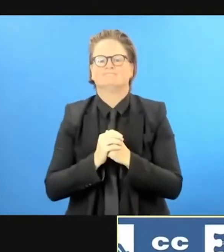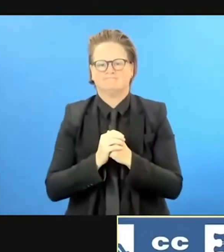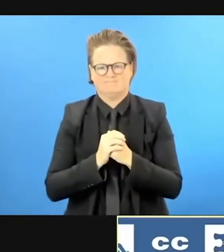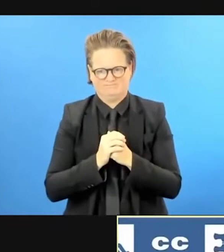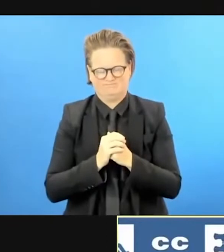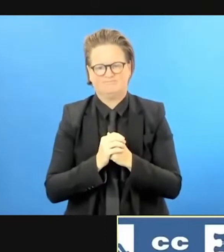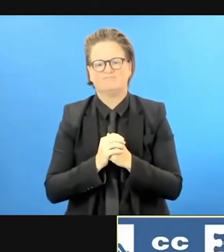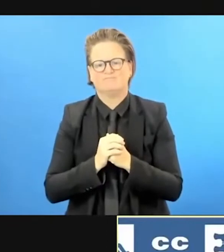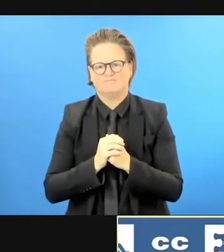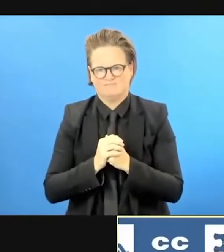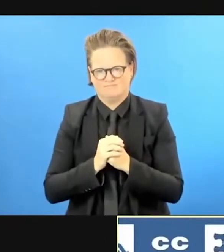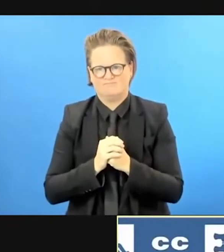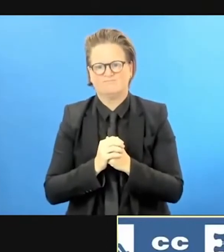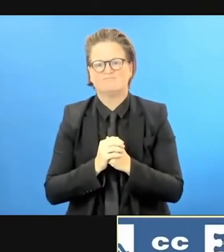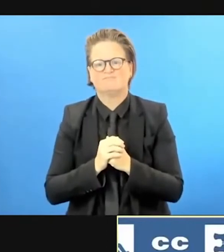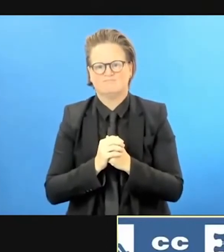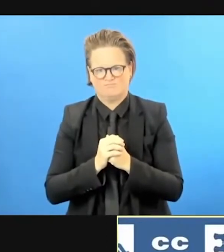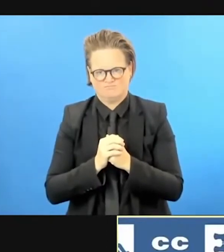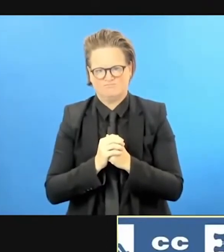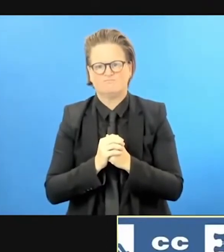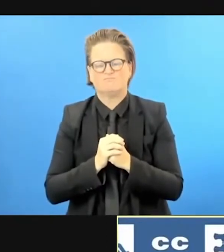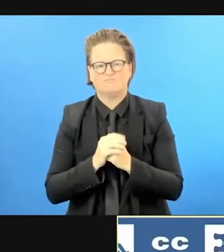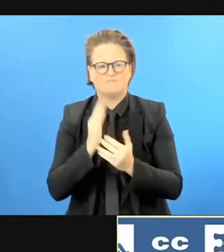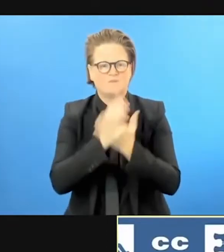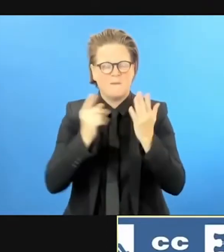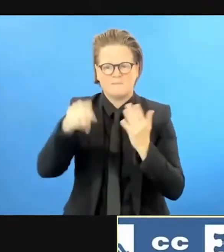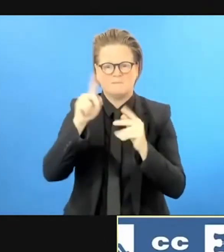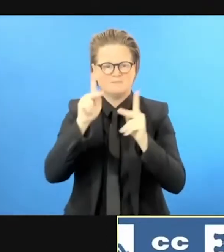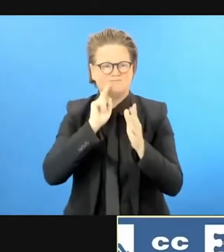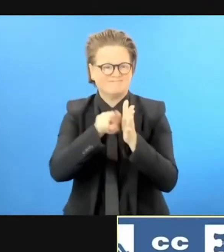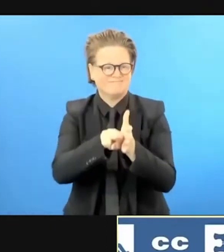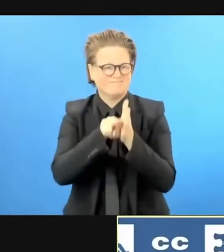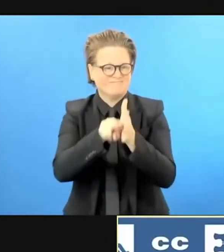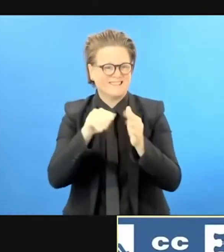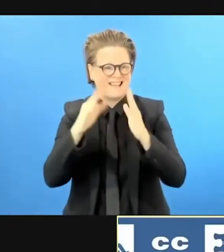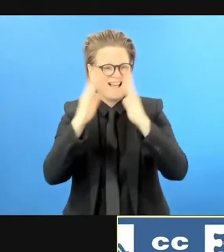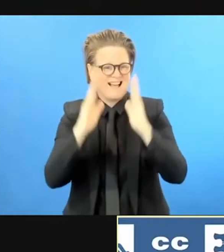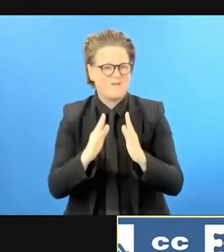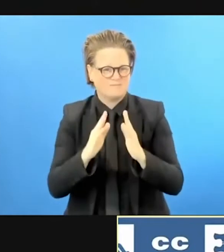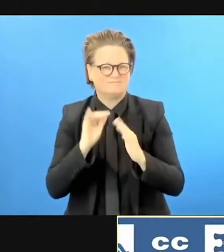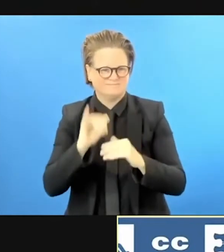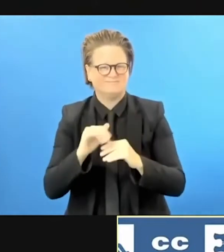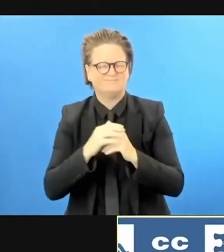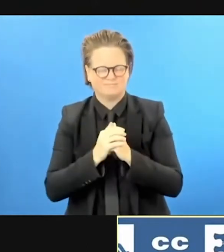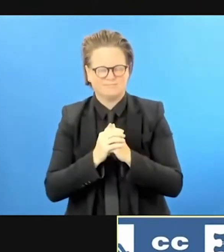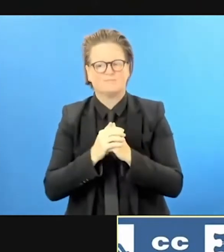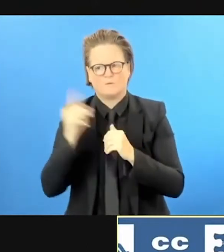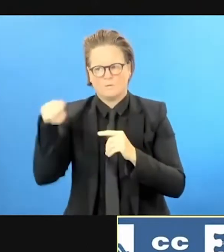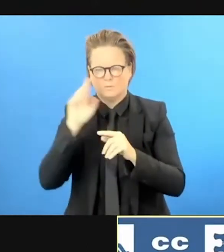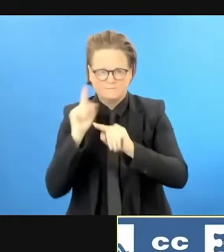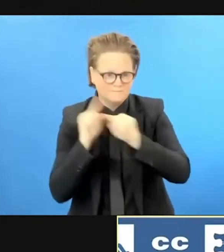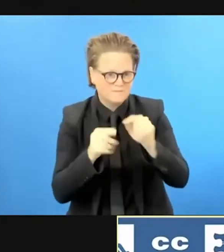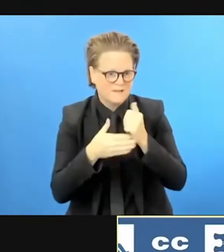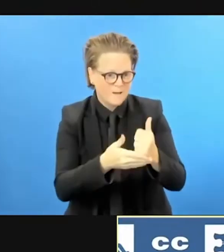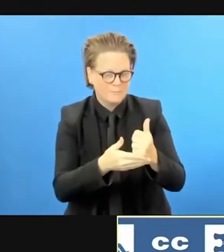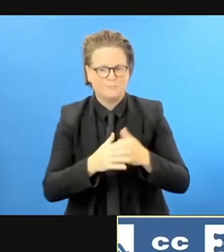that. Again, a lot of that is contingent on the amount of vaccine that we have and also the capacity